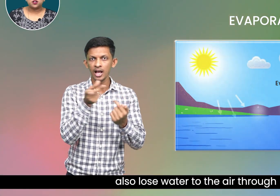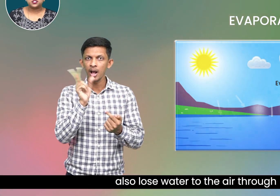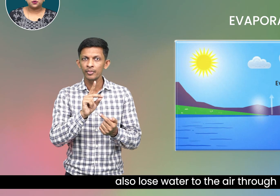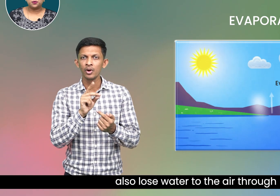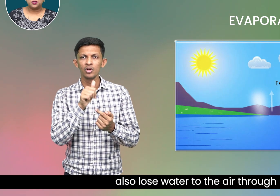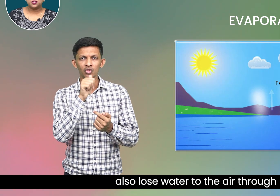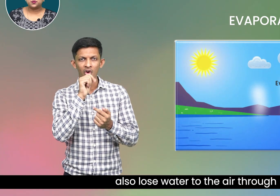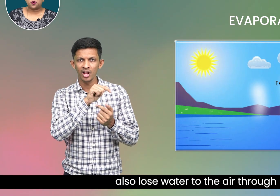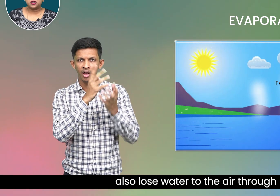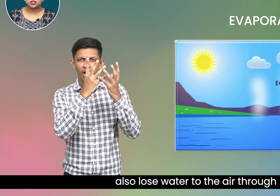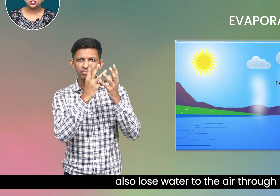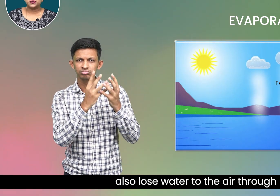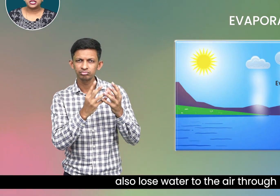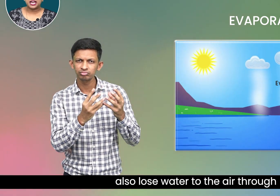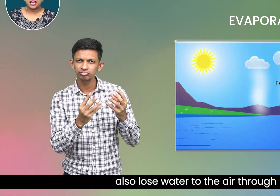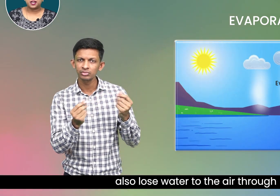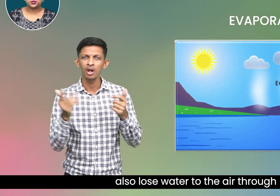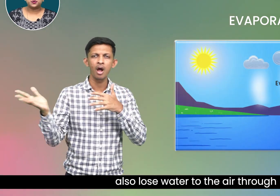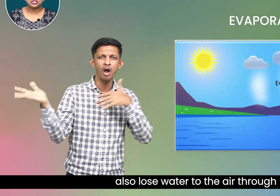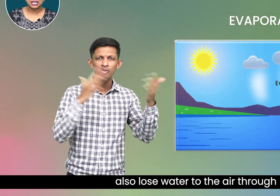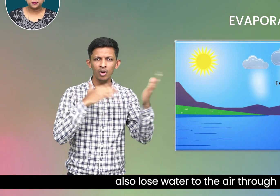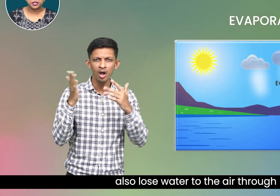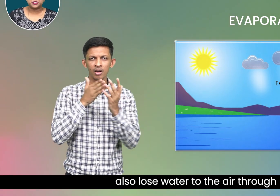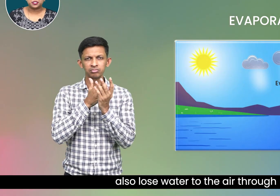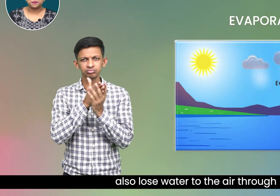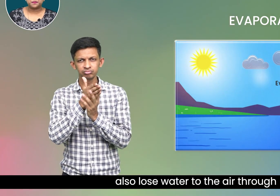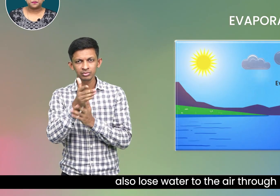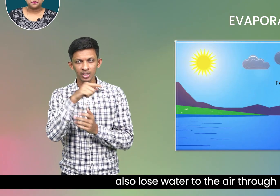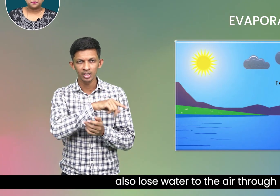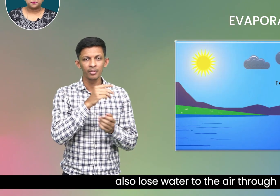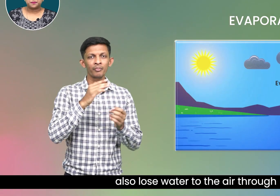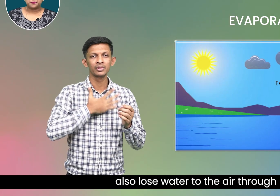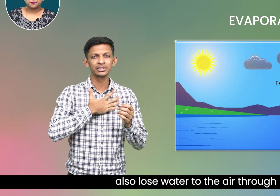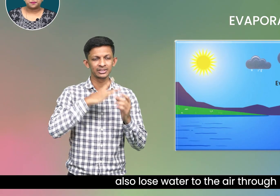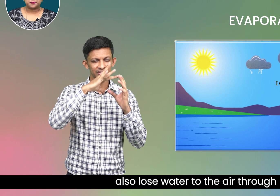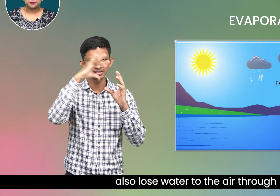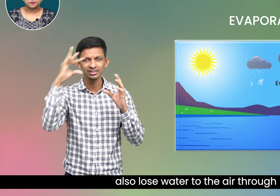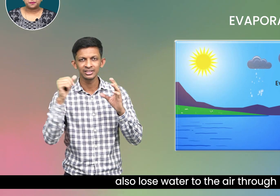Plants also lose water to the air through transpiration.